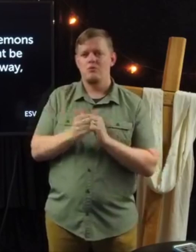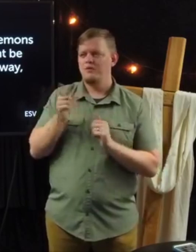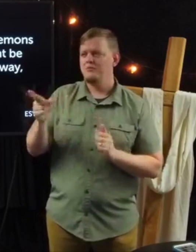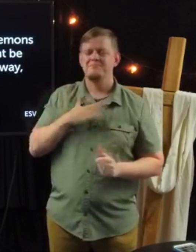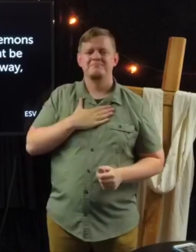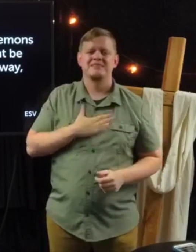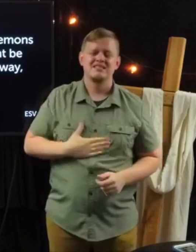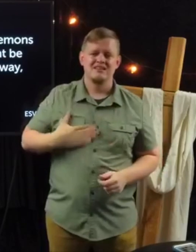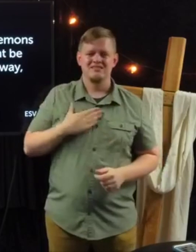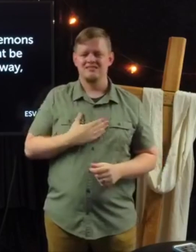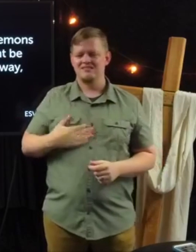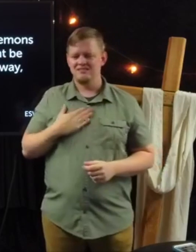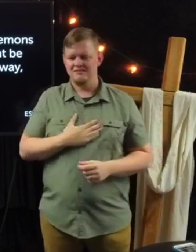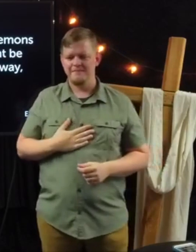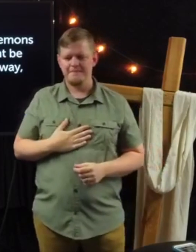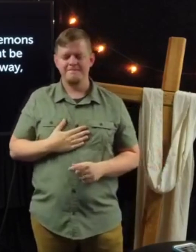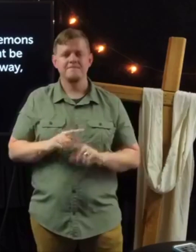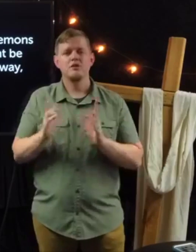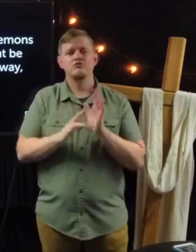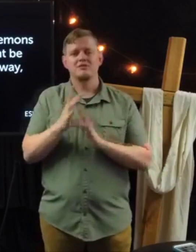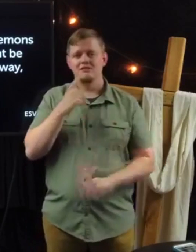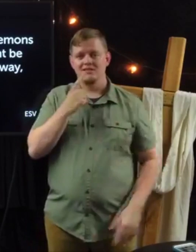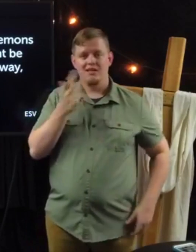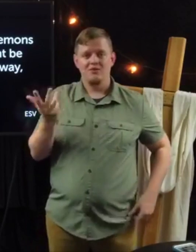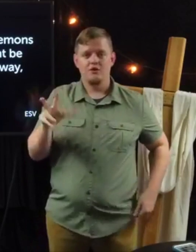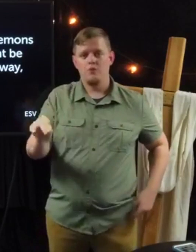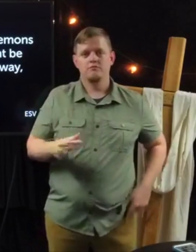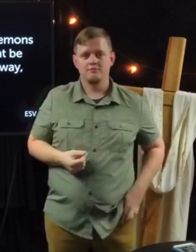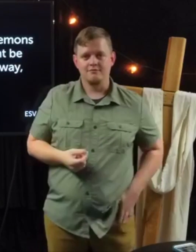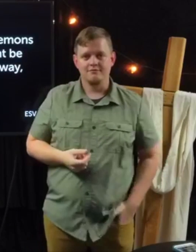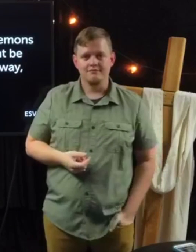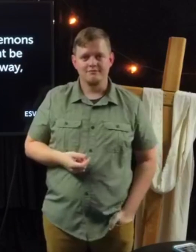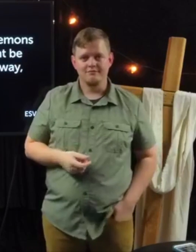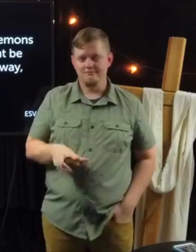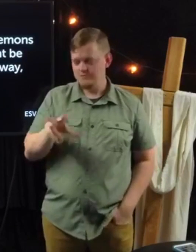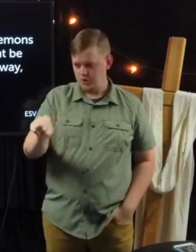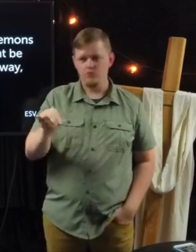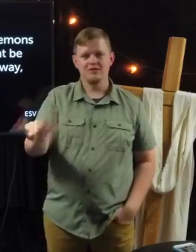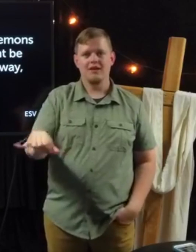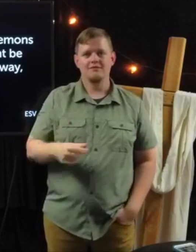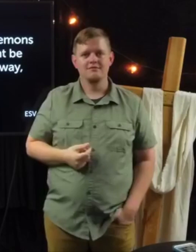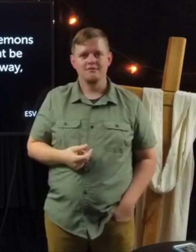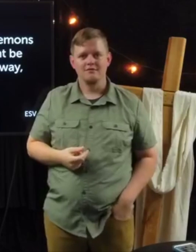Jesus that he may be with him. Please, may I go with you? And Jesus actually told him no. He said, no,